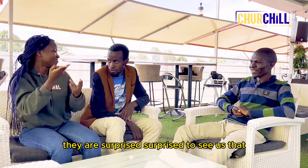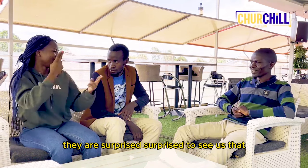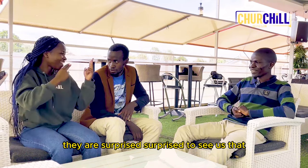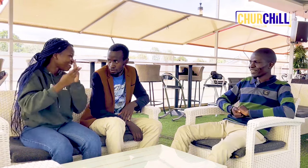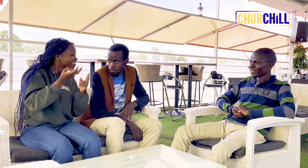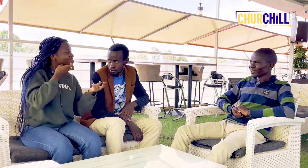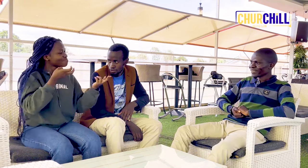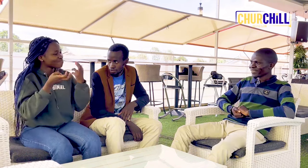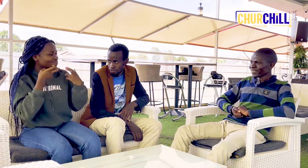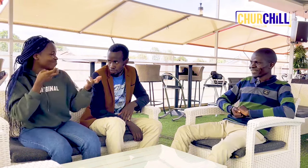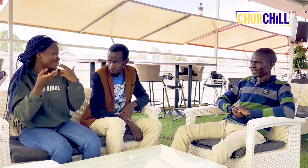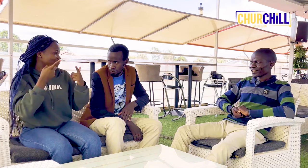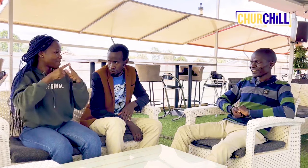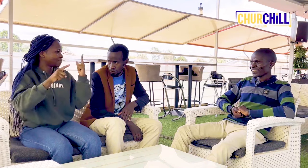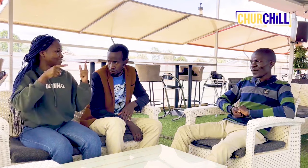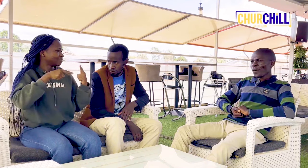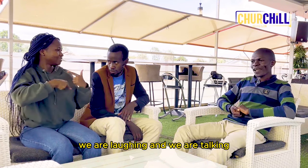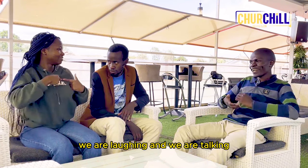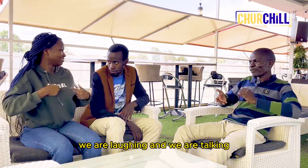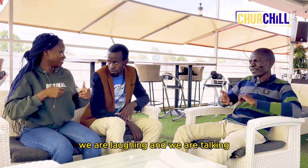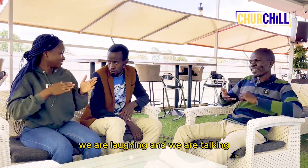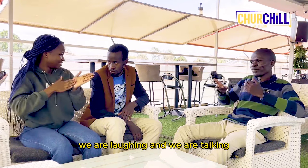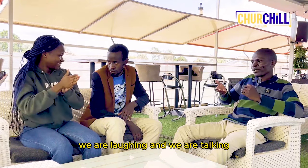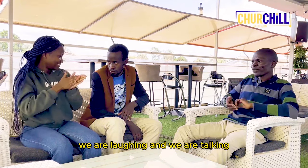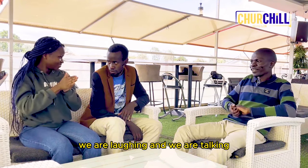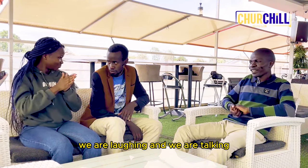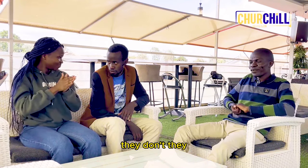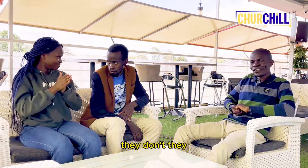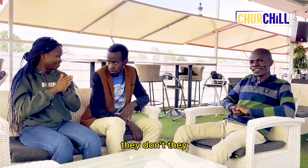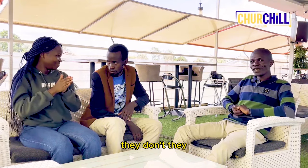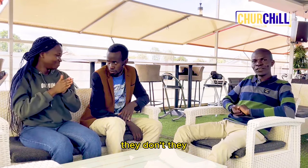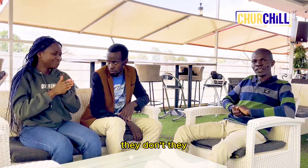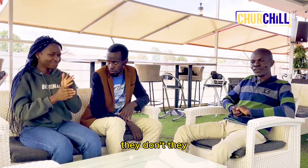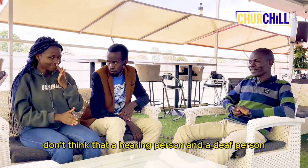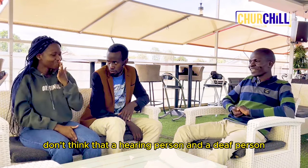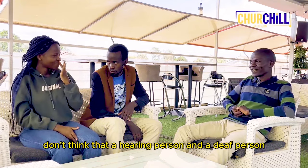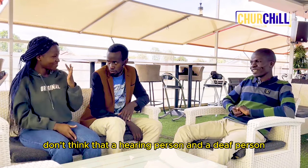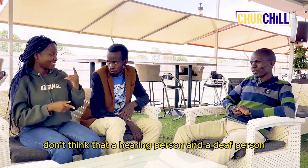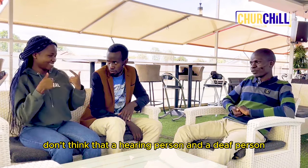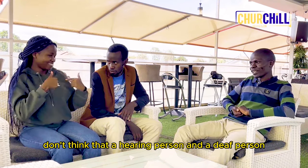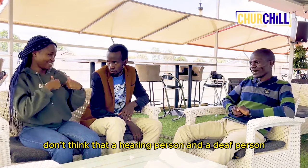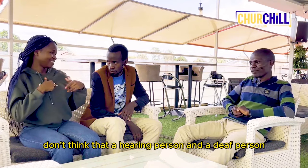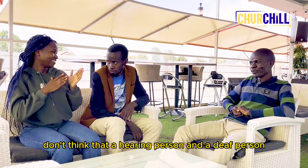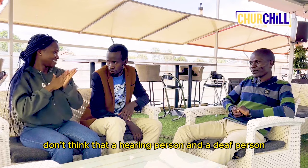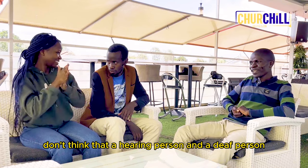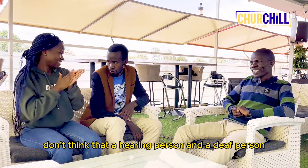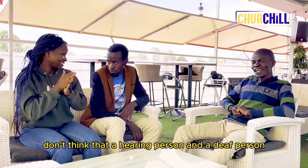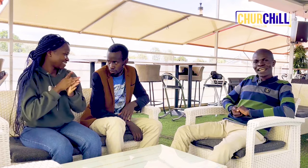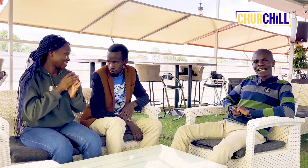we are laughing and we are talking. They don't think that a hearing person and a deaf person can